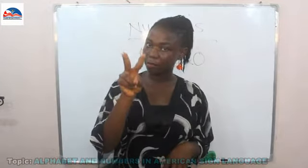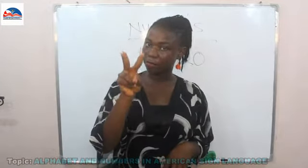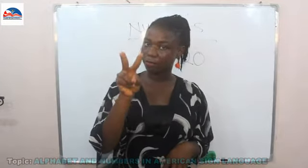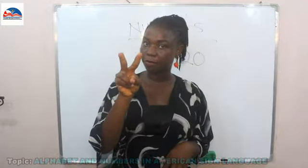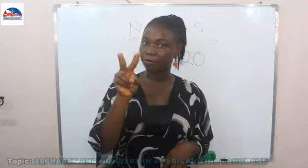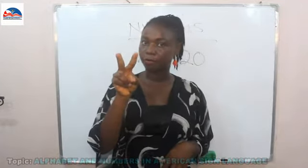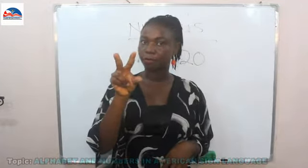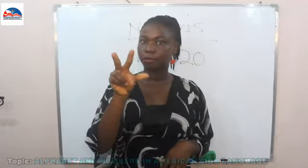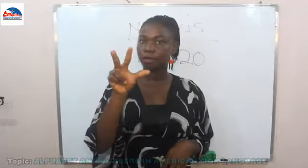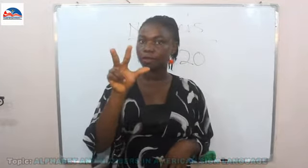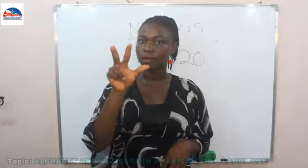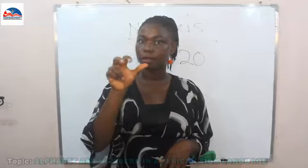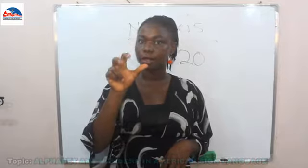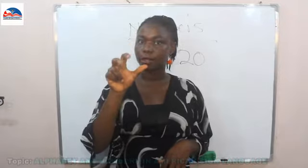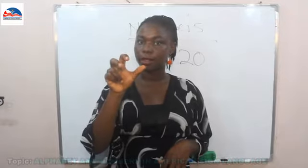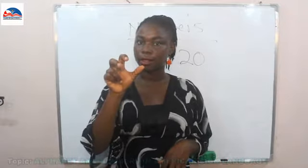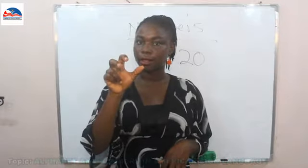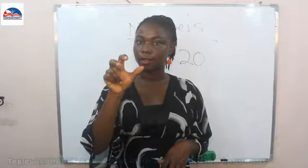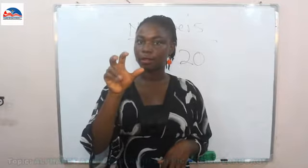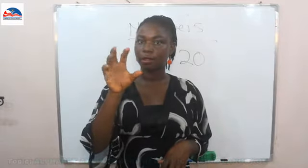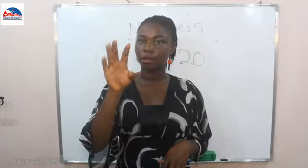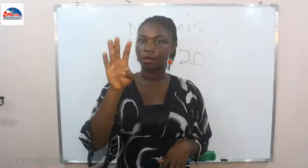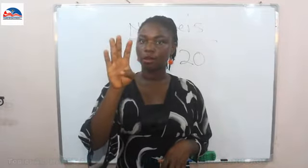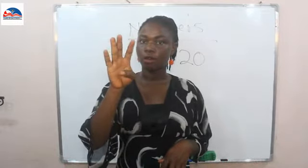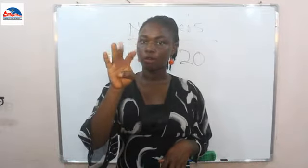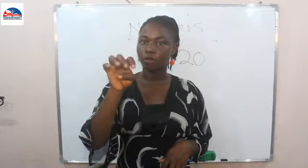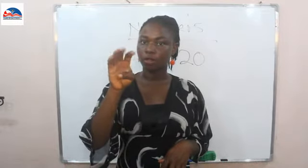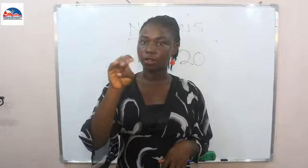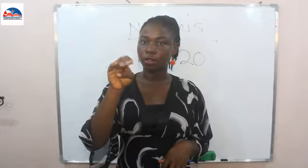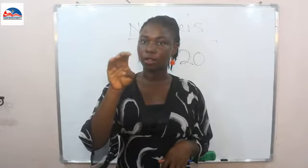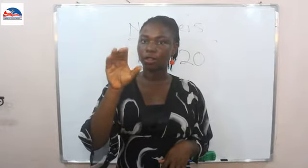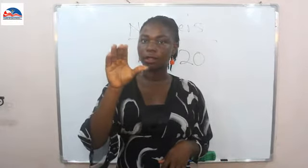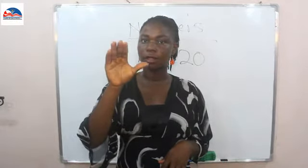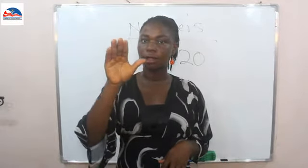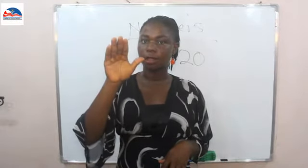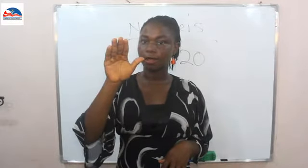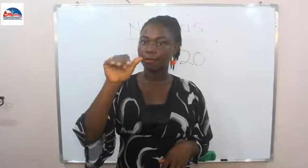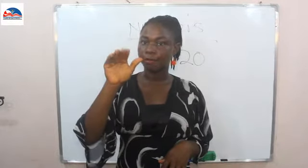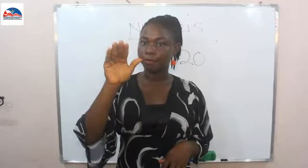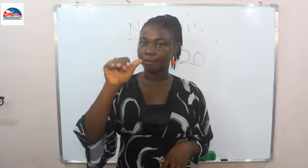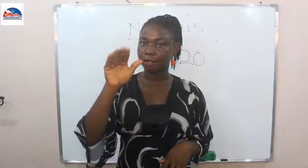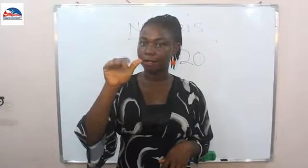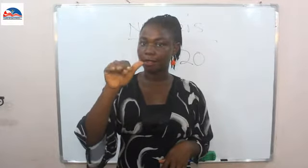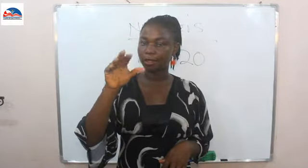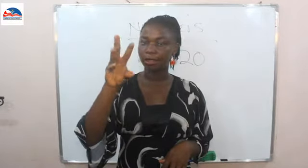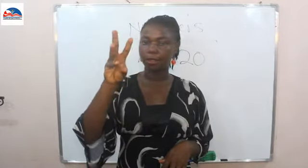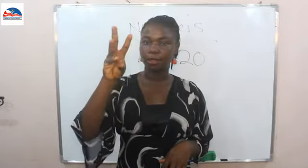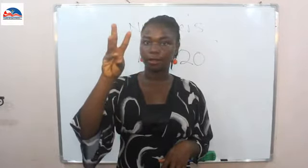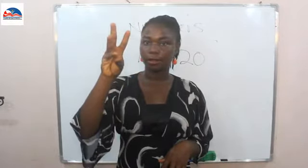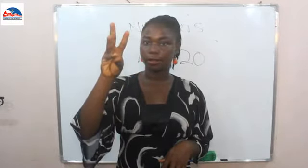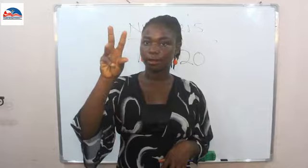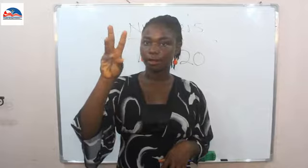12, 13, 14, 15,